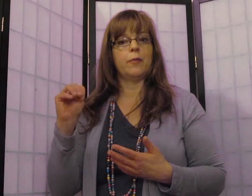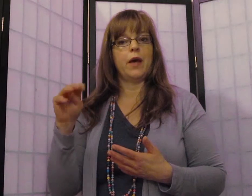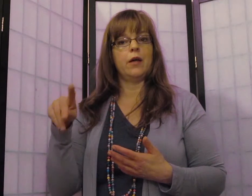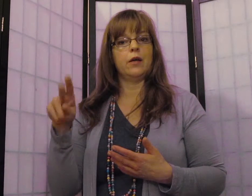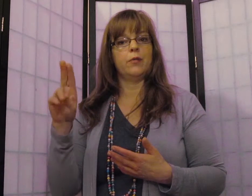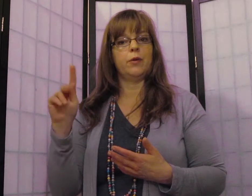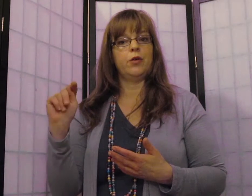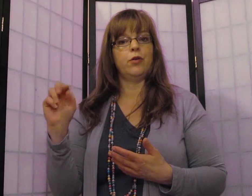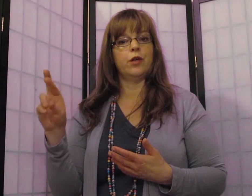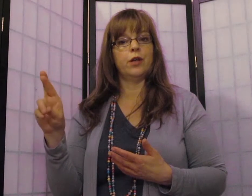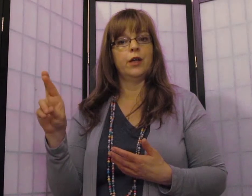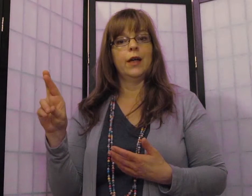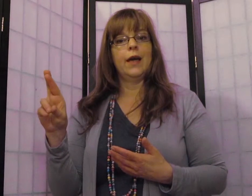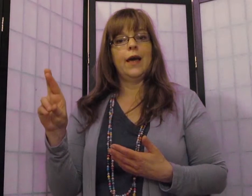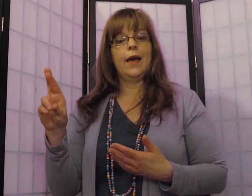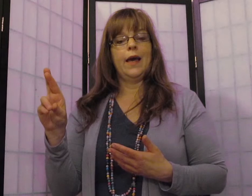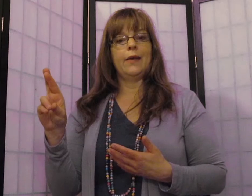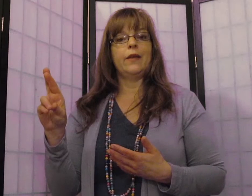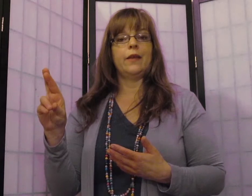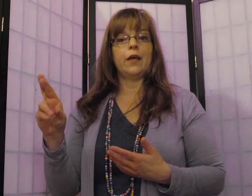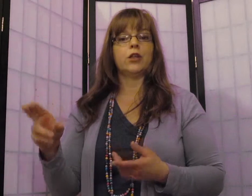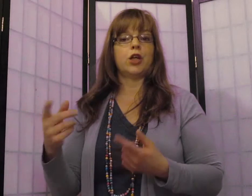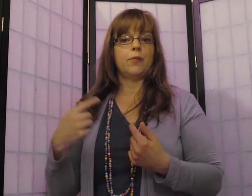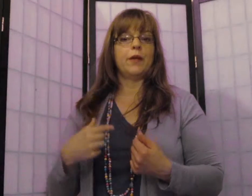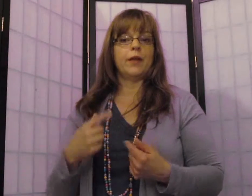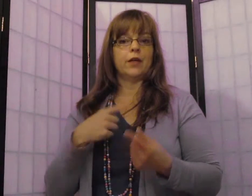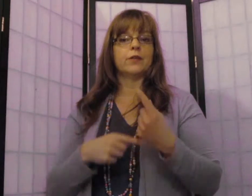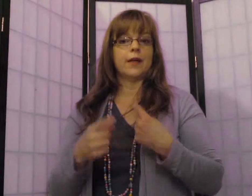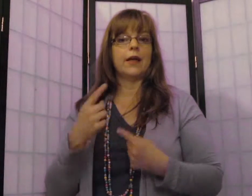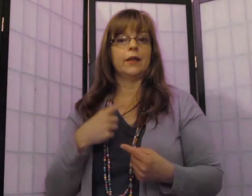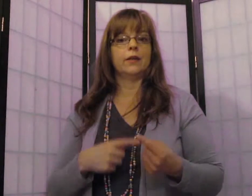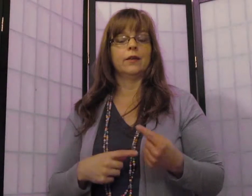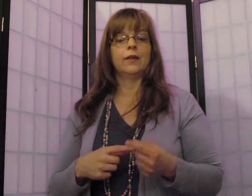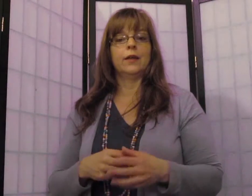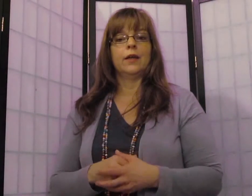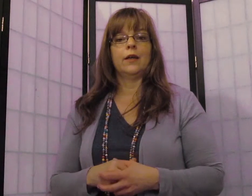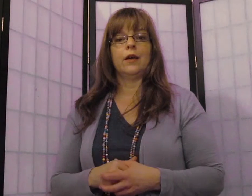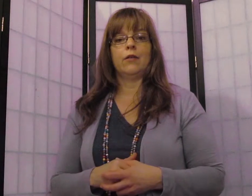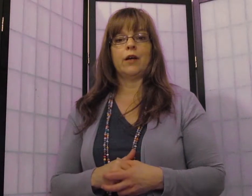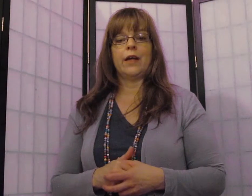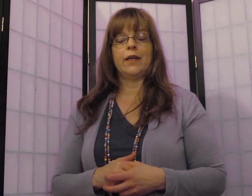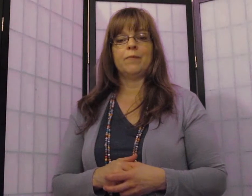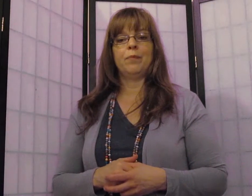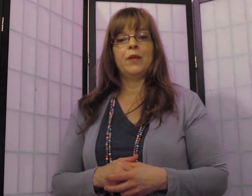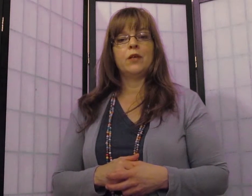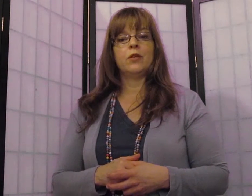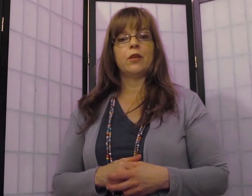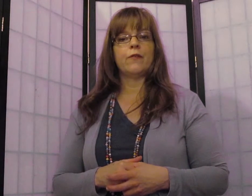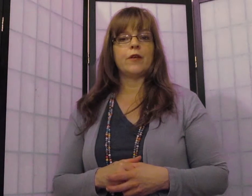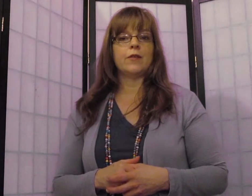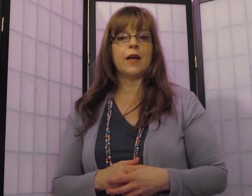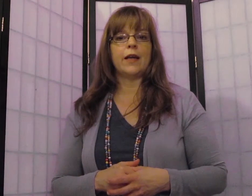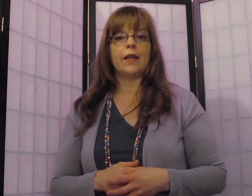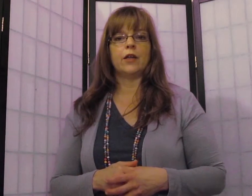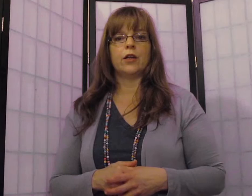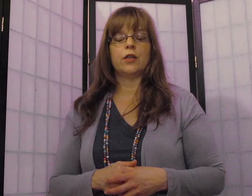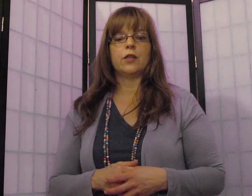spell computer and then they'll show me their sign. Alright? So the first sign I learned